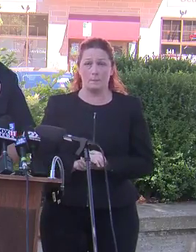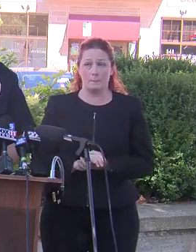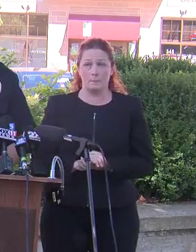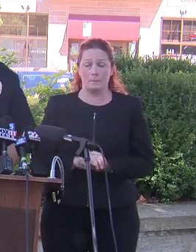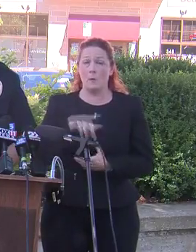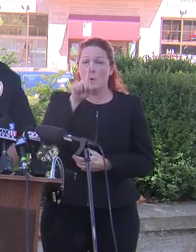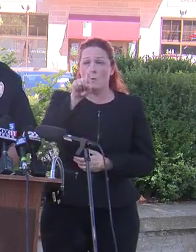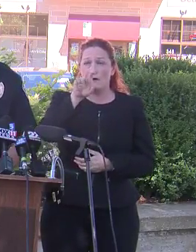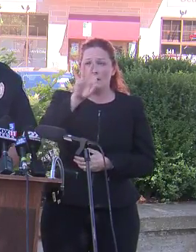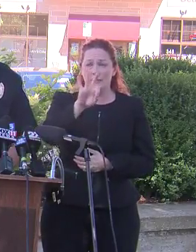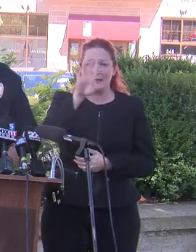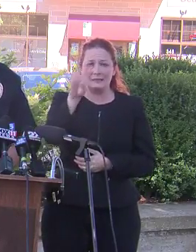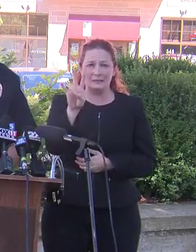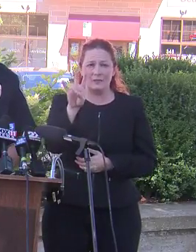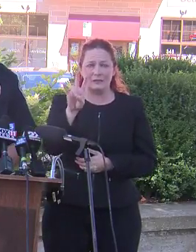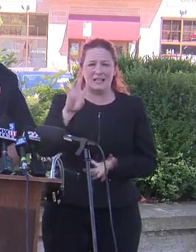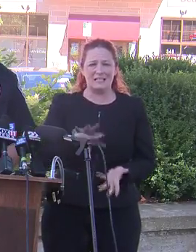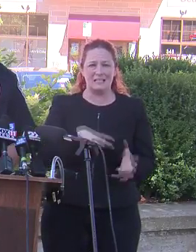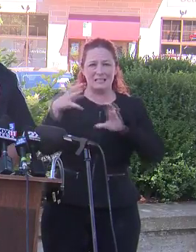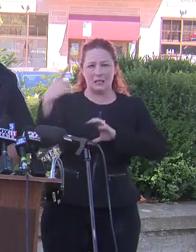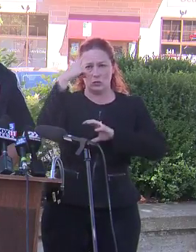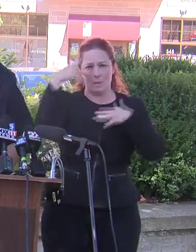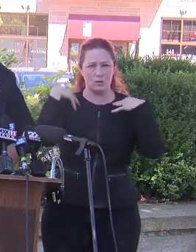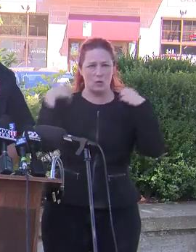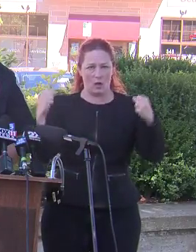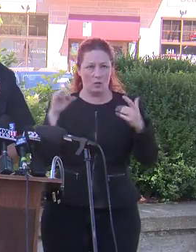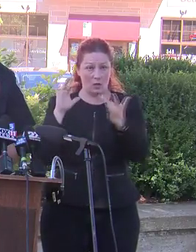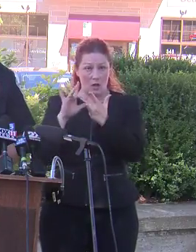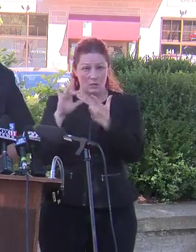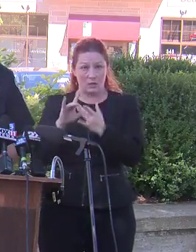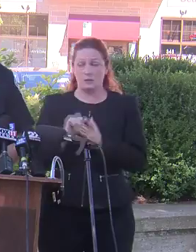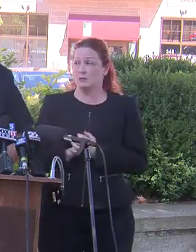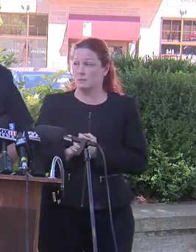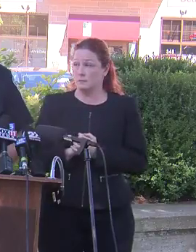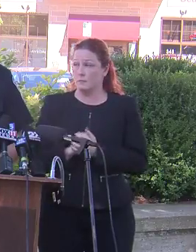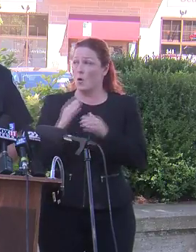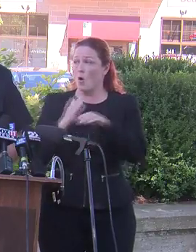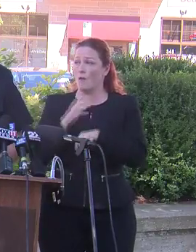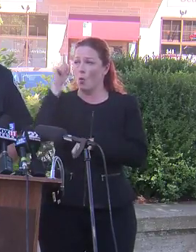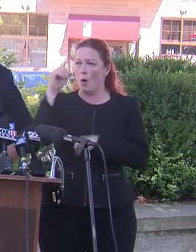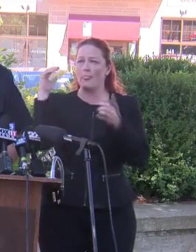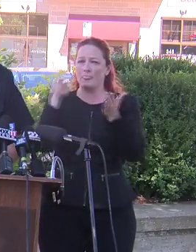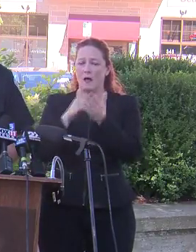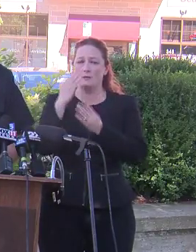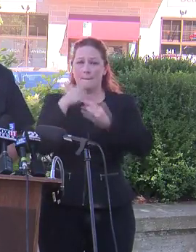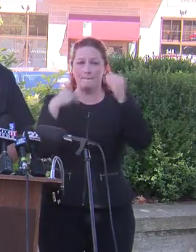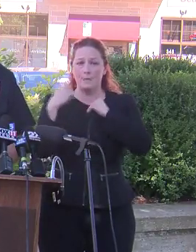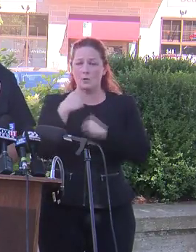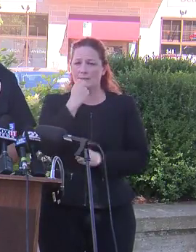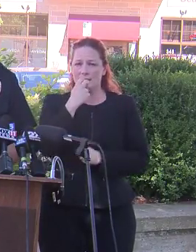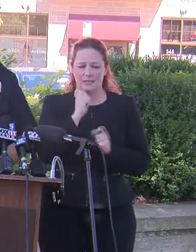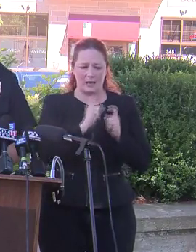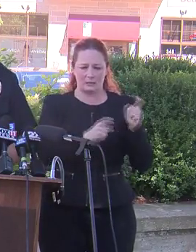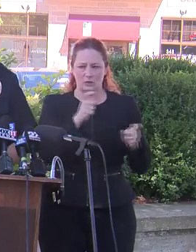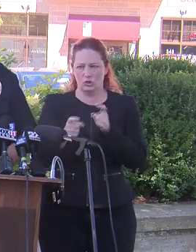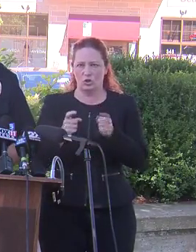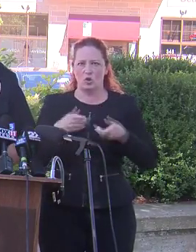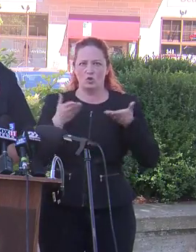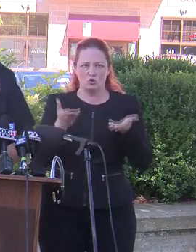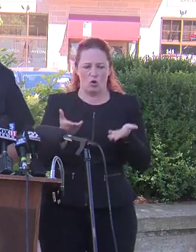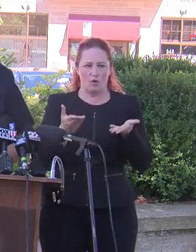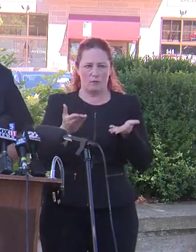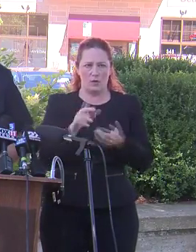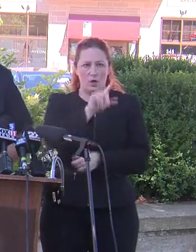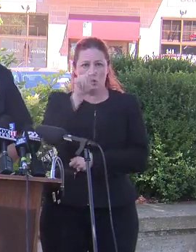197 disaster mental health contacts. There was over 1,000 meals and snacks served over those couple of days of the event. That